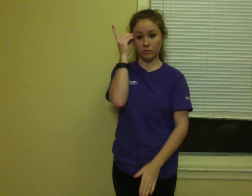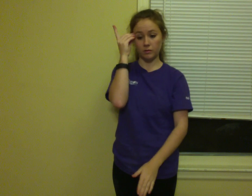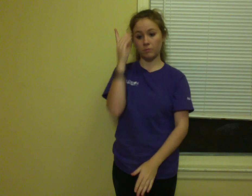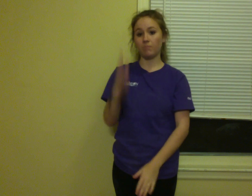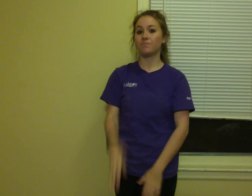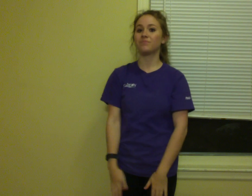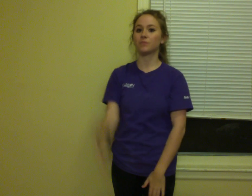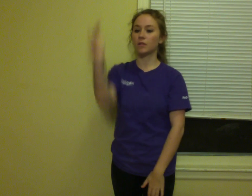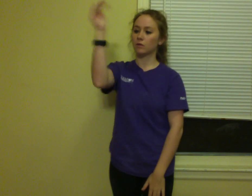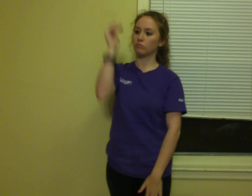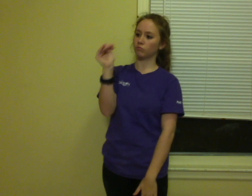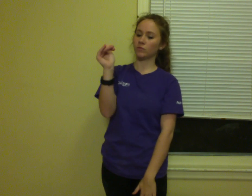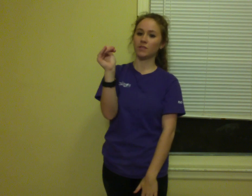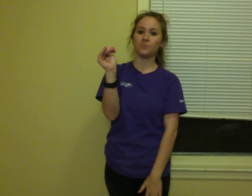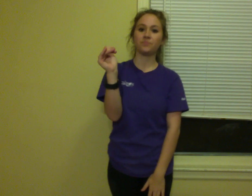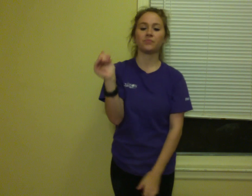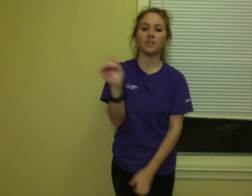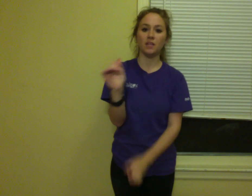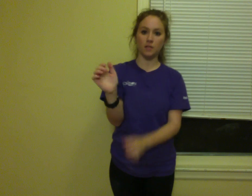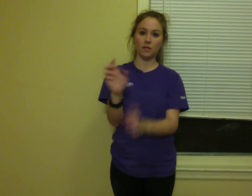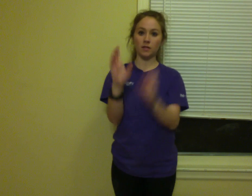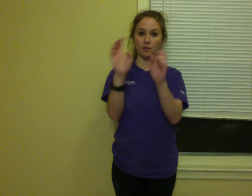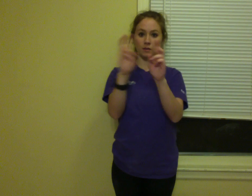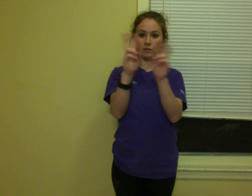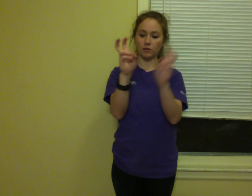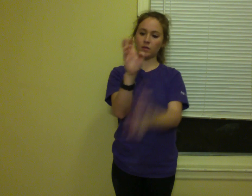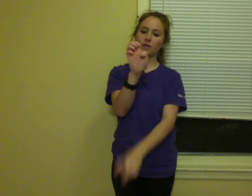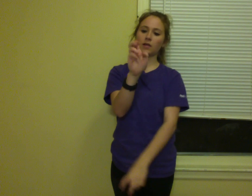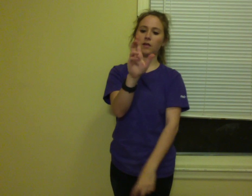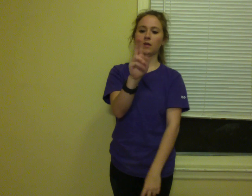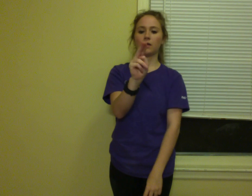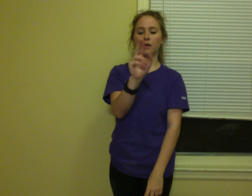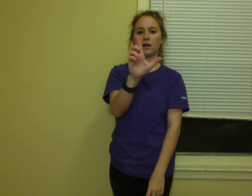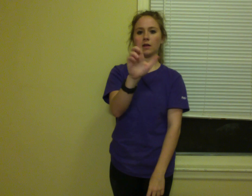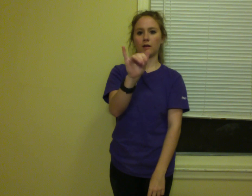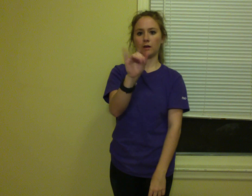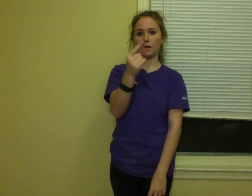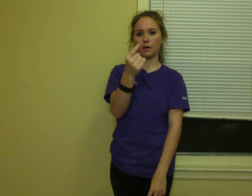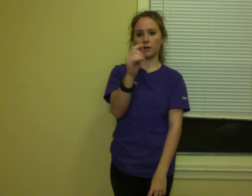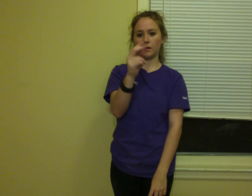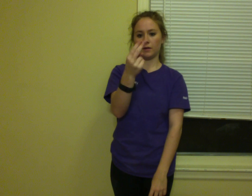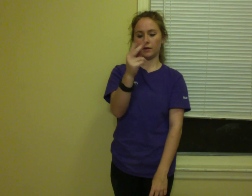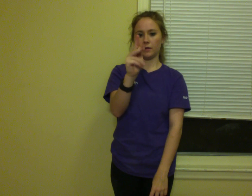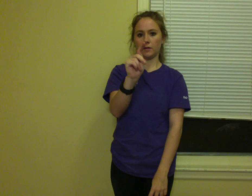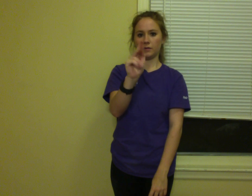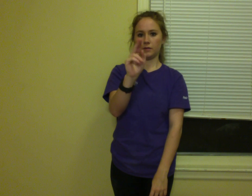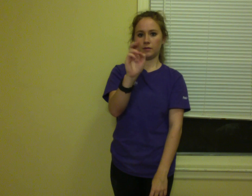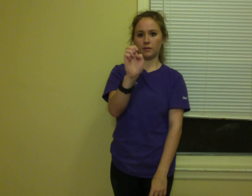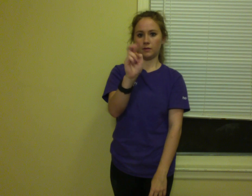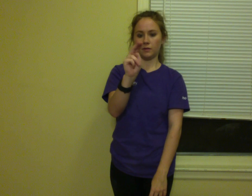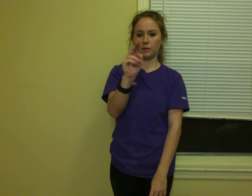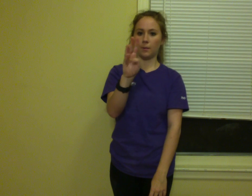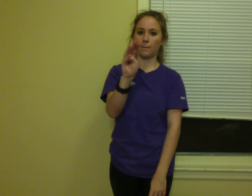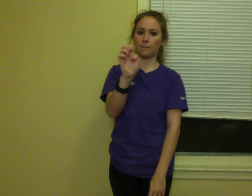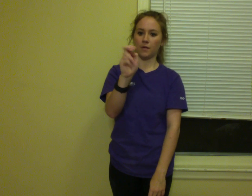giving them the skill with which to judge it. As public education increases, democracy grows.